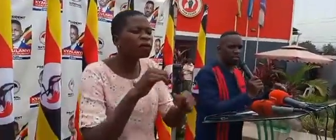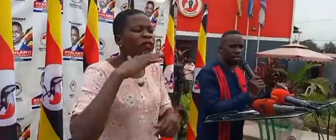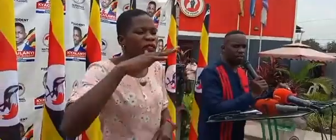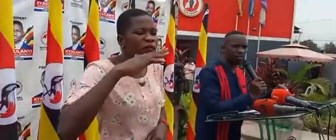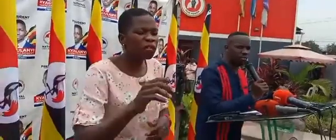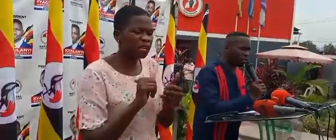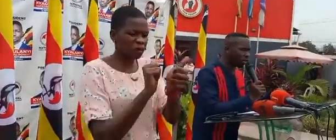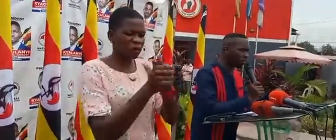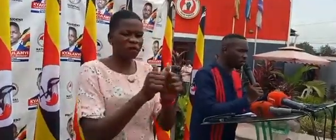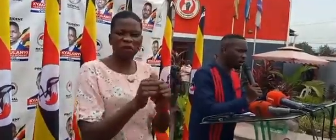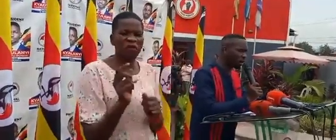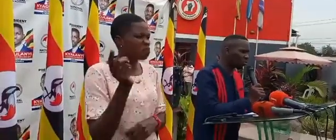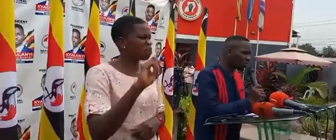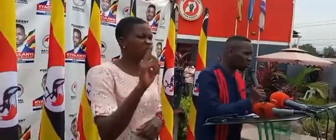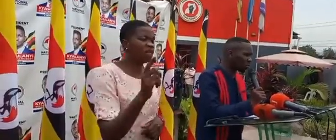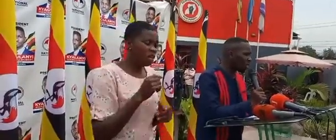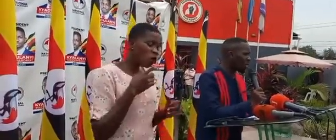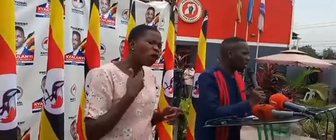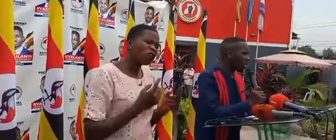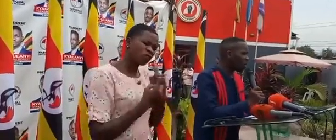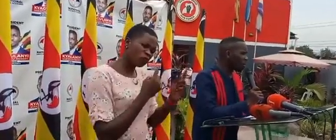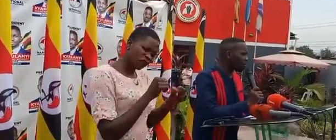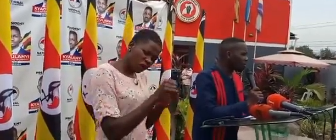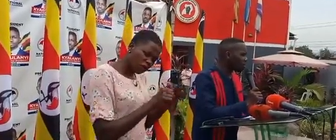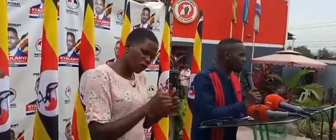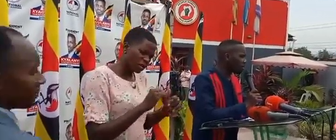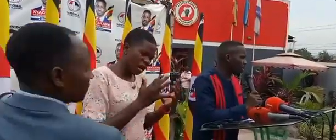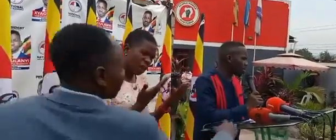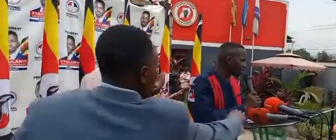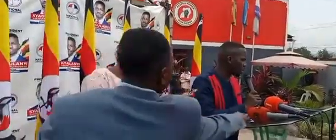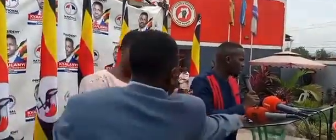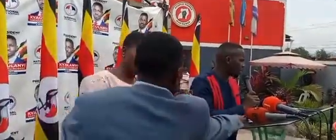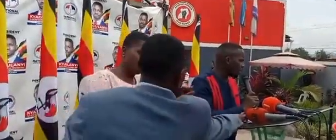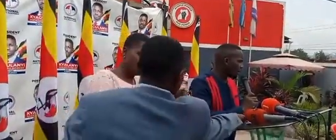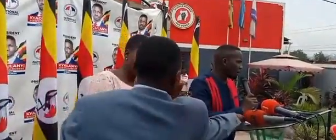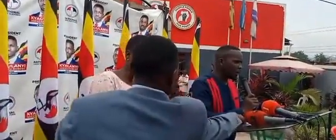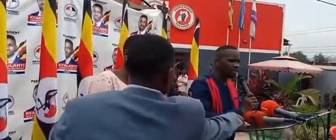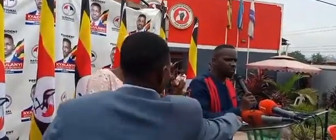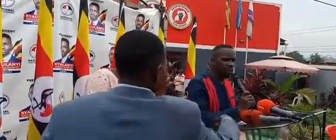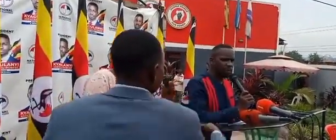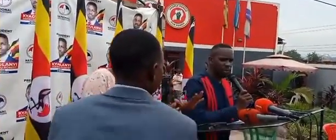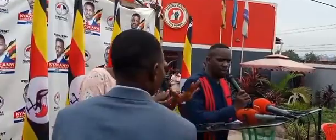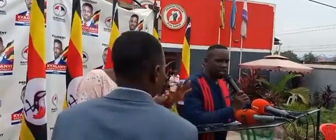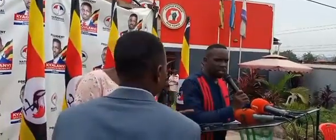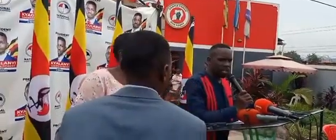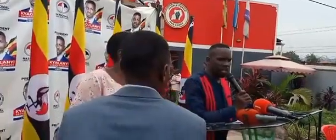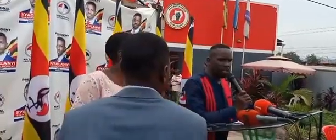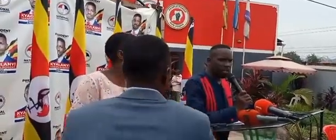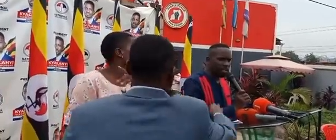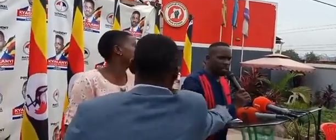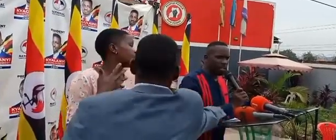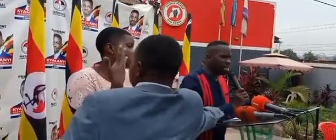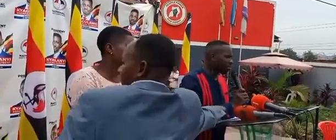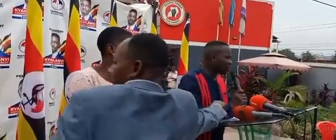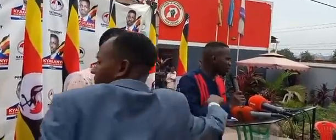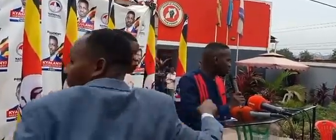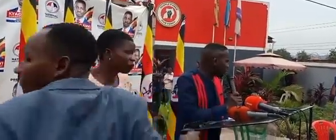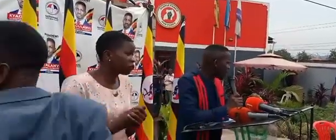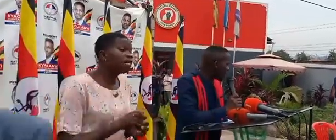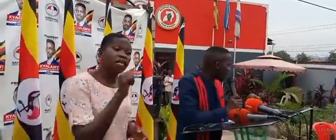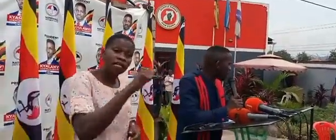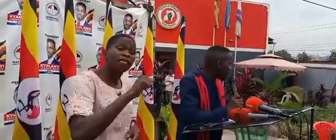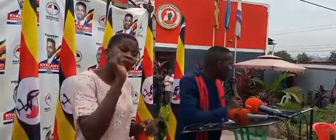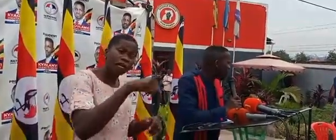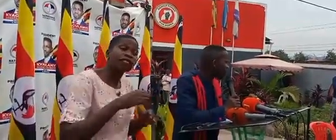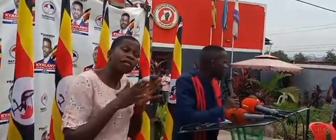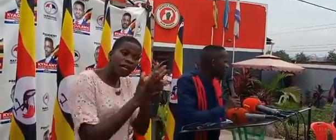tubukire kiri tukyali ku nsonga eno kubanga nkulu abantu baffe bawambibwa bayisibwa bubi n'ebiri ekitala munaye tulina